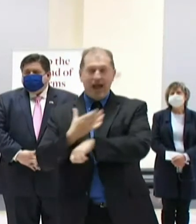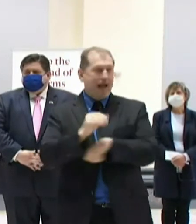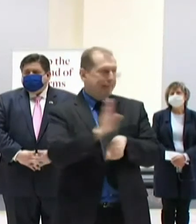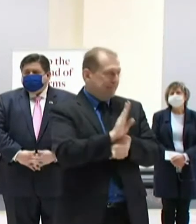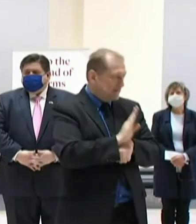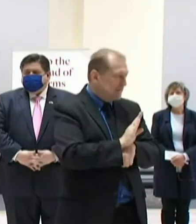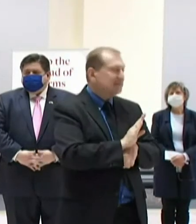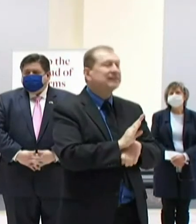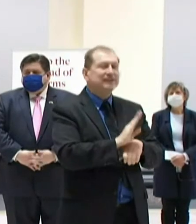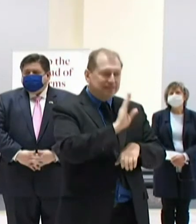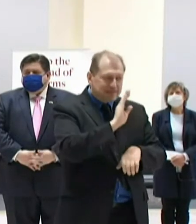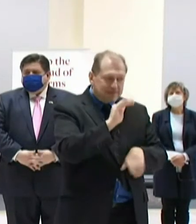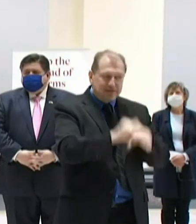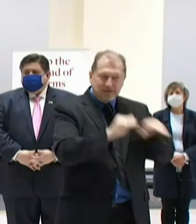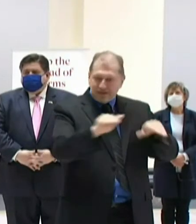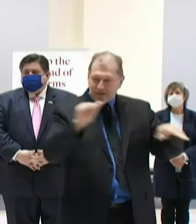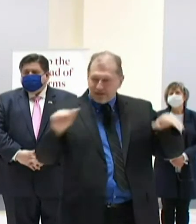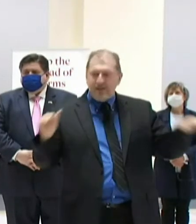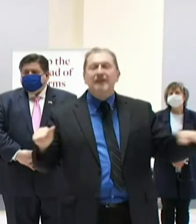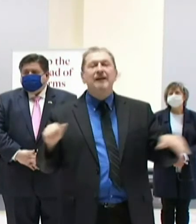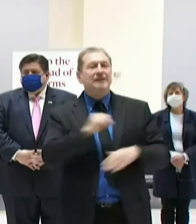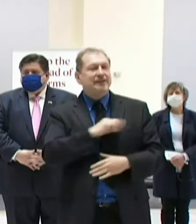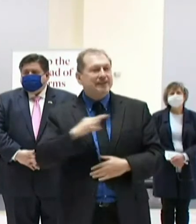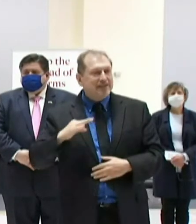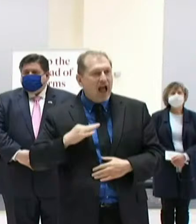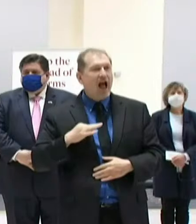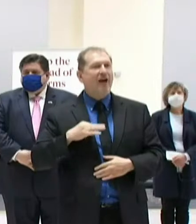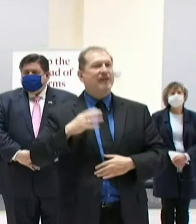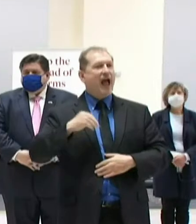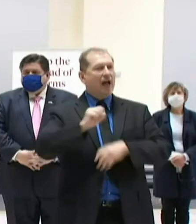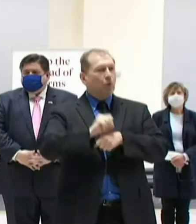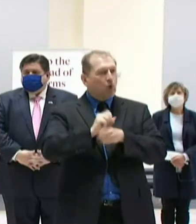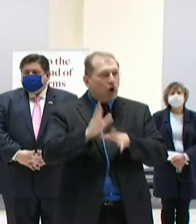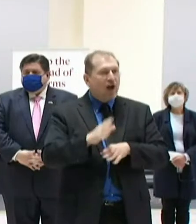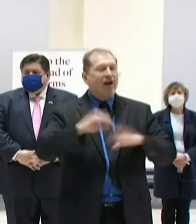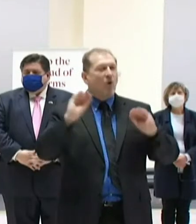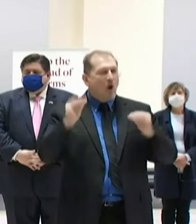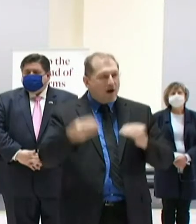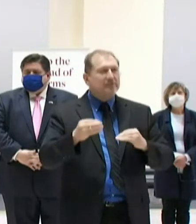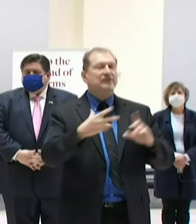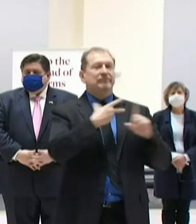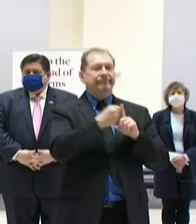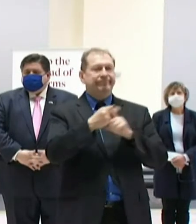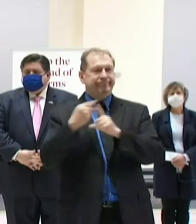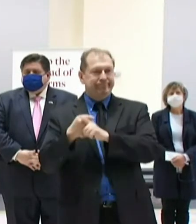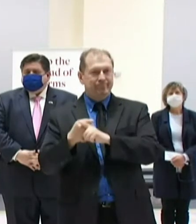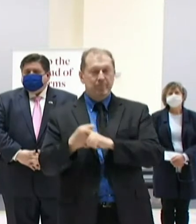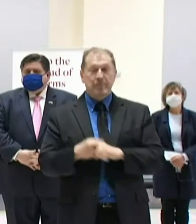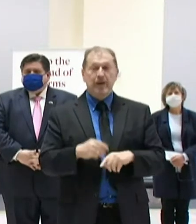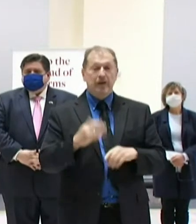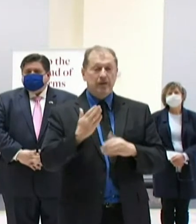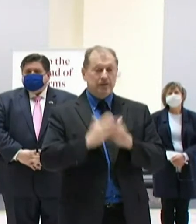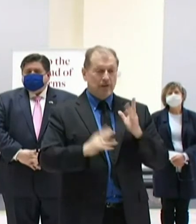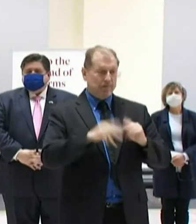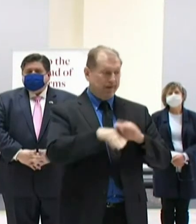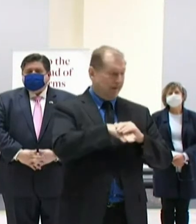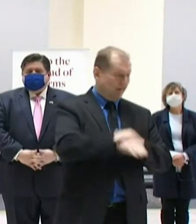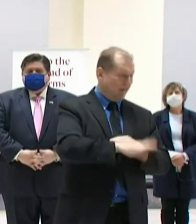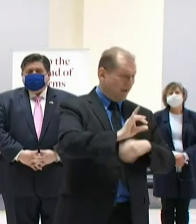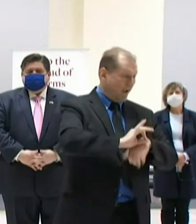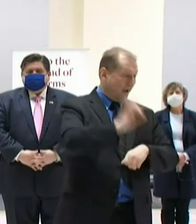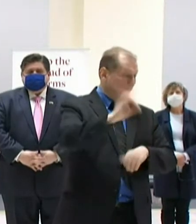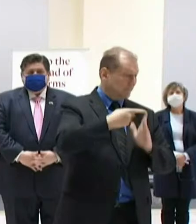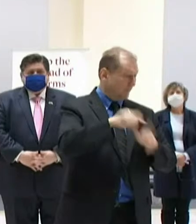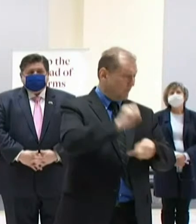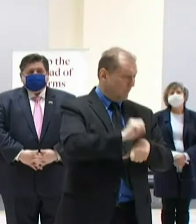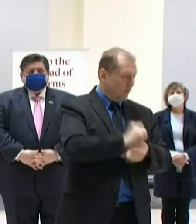get their tenants and staff vaccinated. When the pandemic hit, many employers were able to shift some, if not all, of their